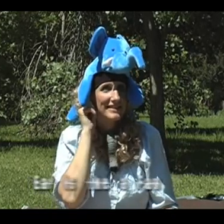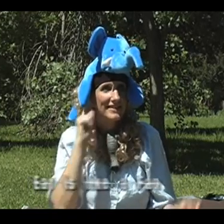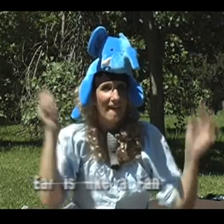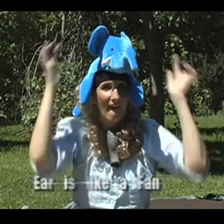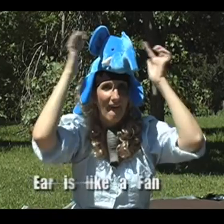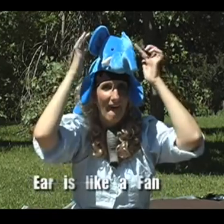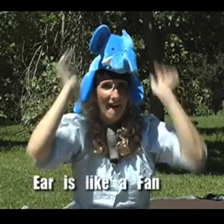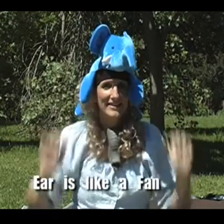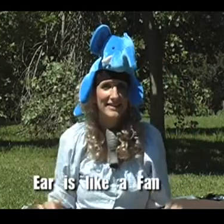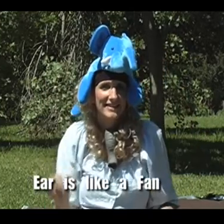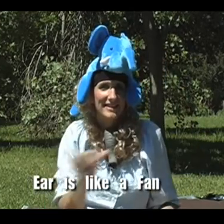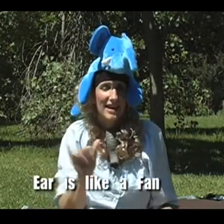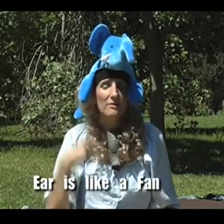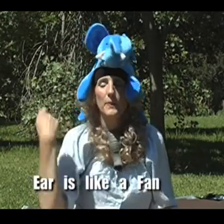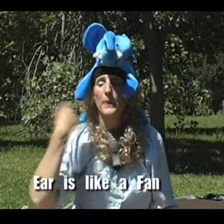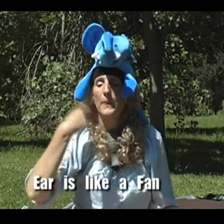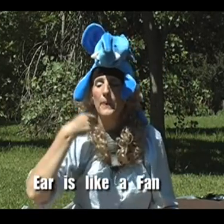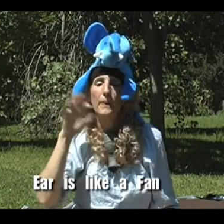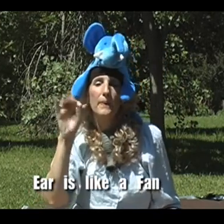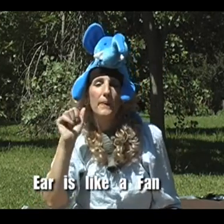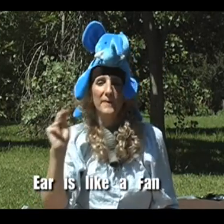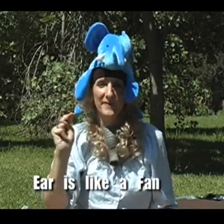Its ears were like a fan.